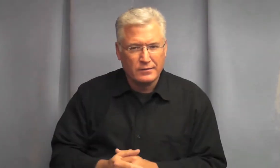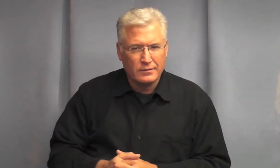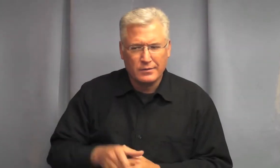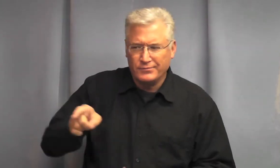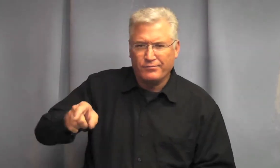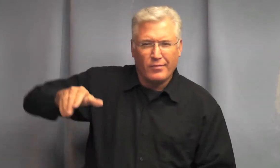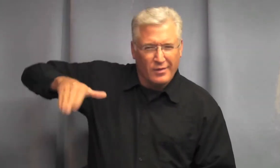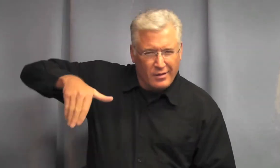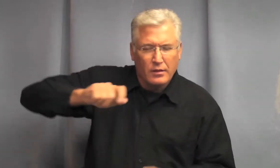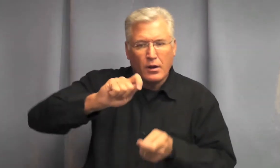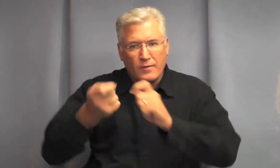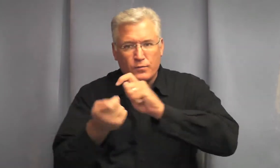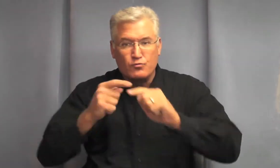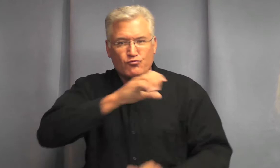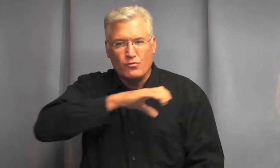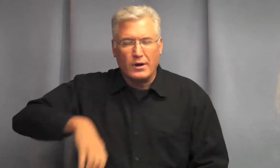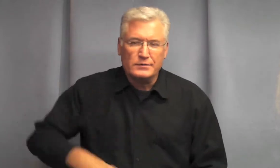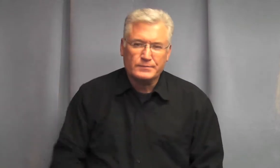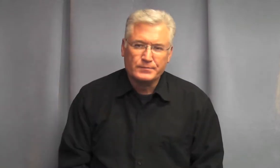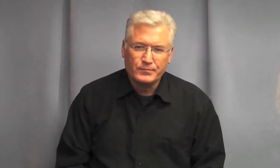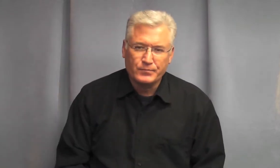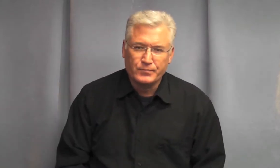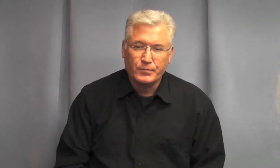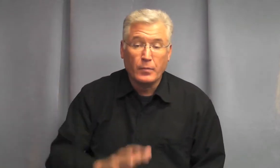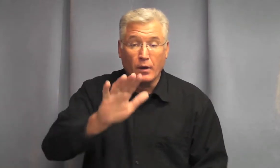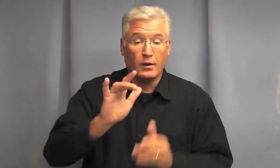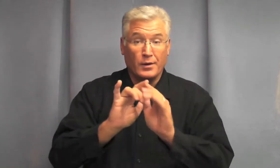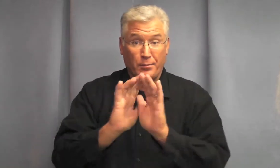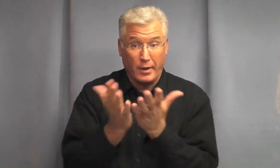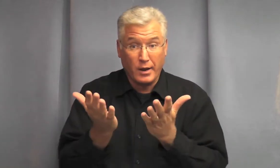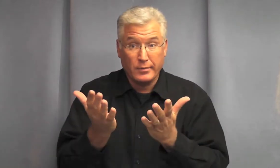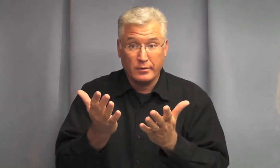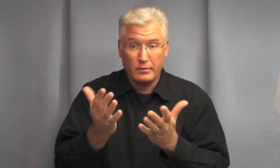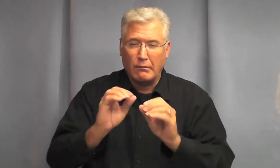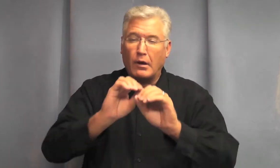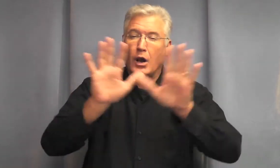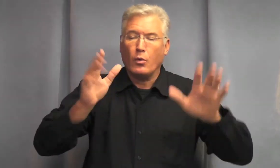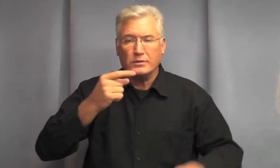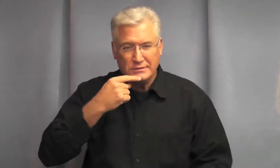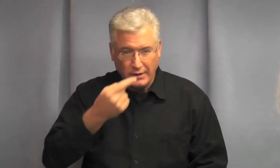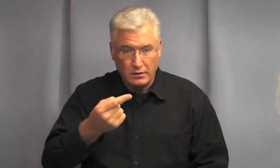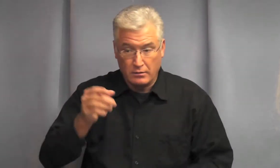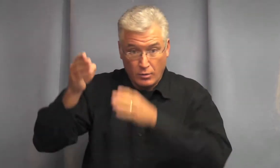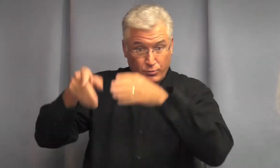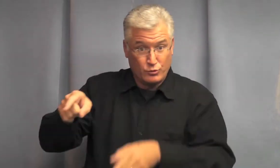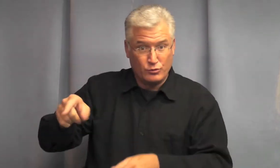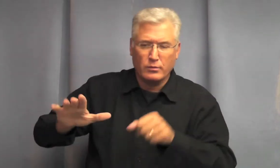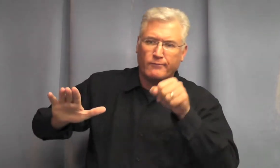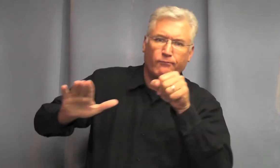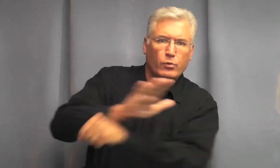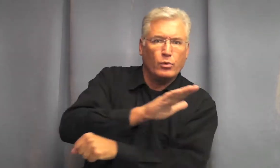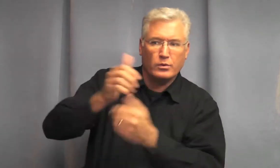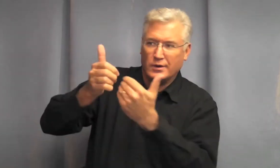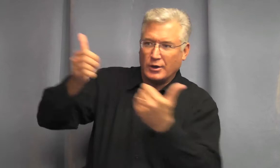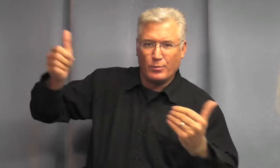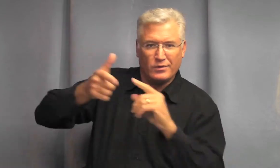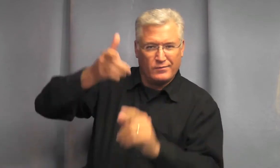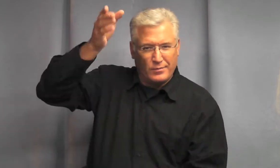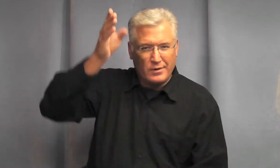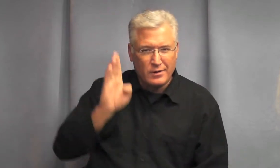who is not saved, not converted to Christ? Well, the Bible clearly tells us that this person